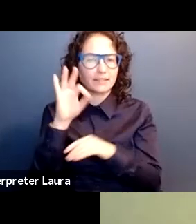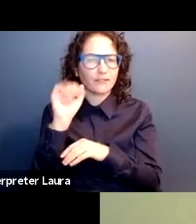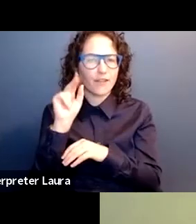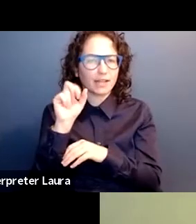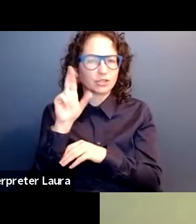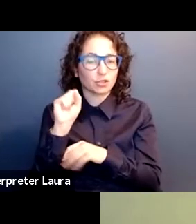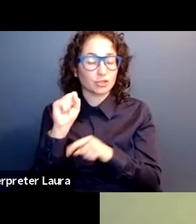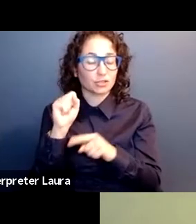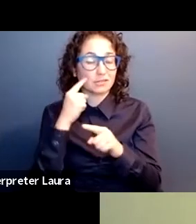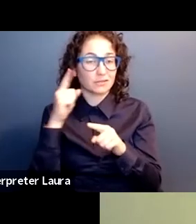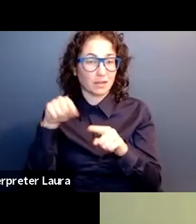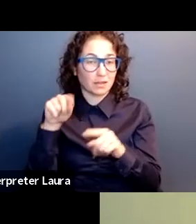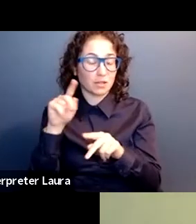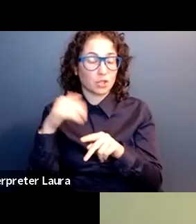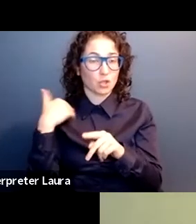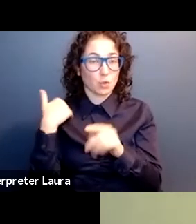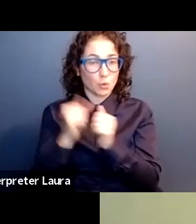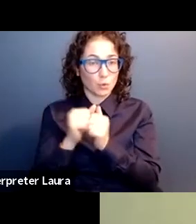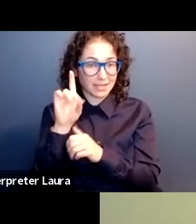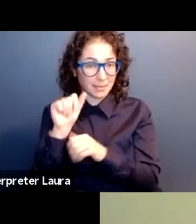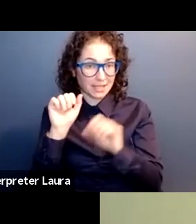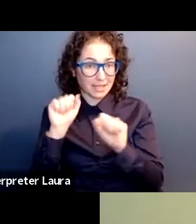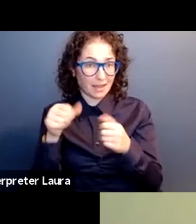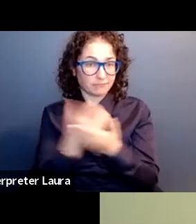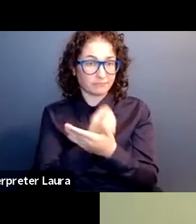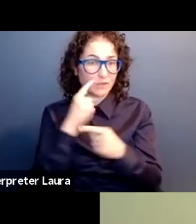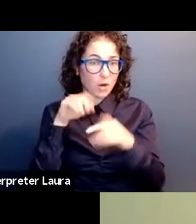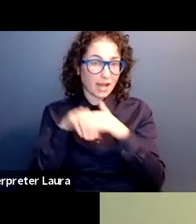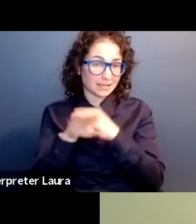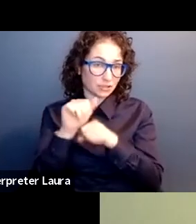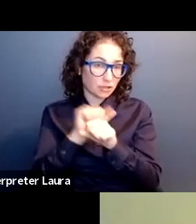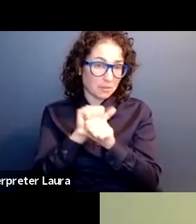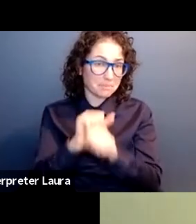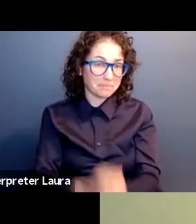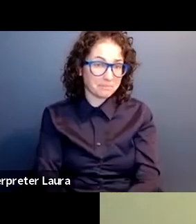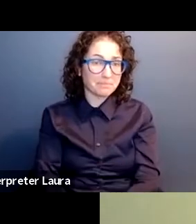the youth with disability can utilize for accessing a job.